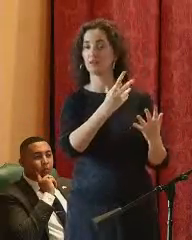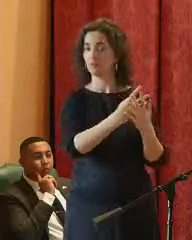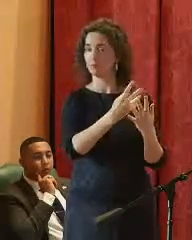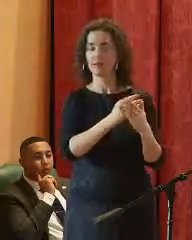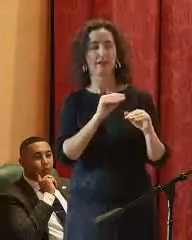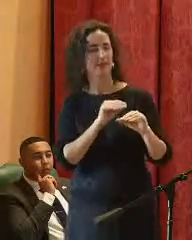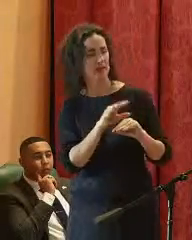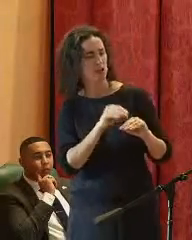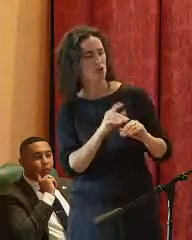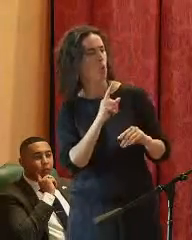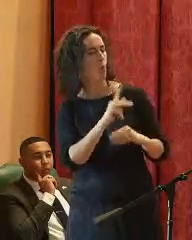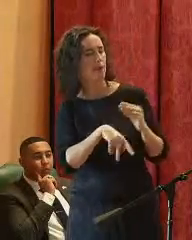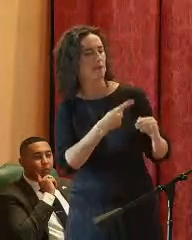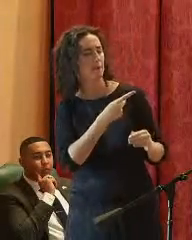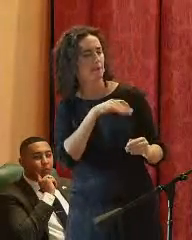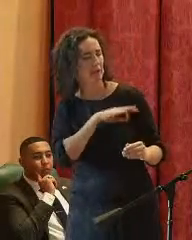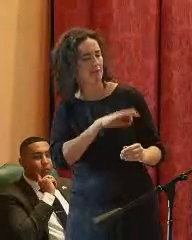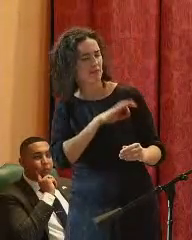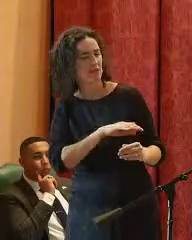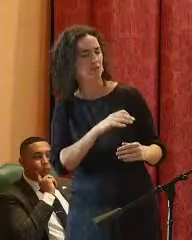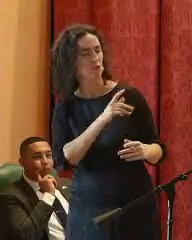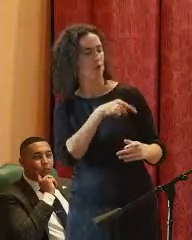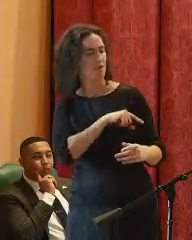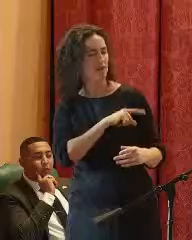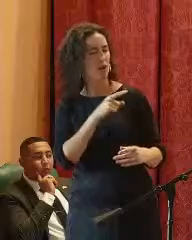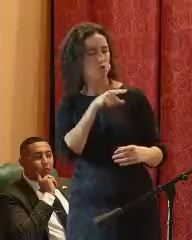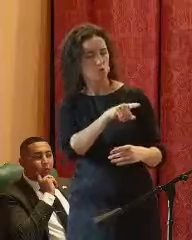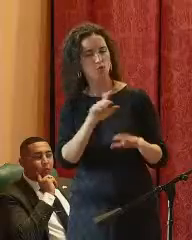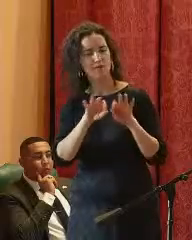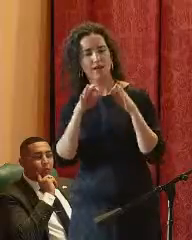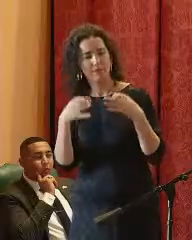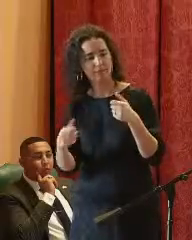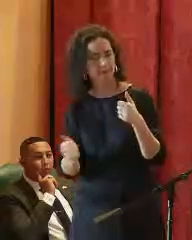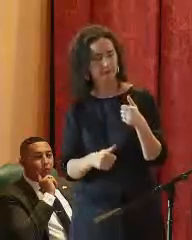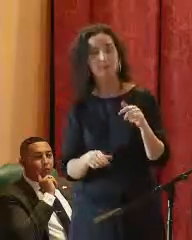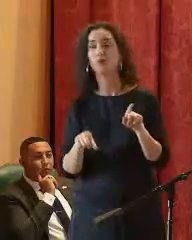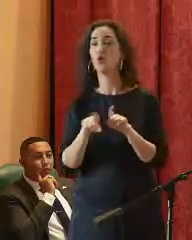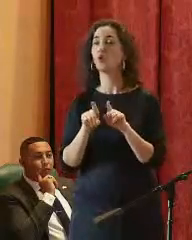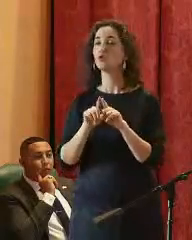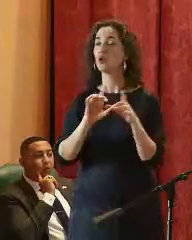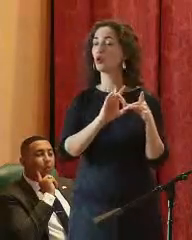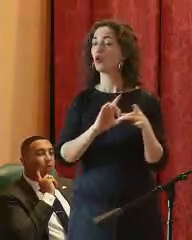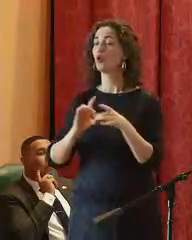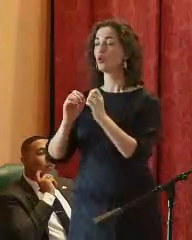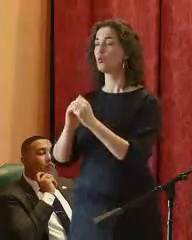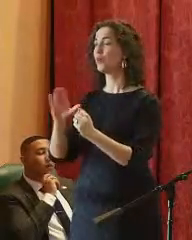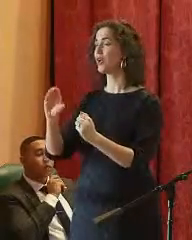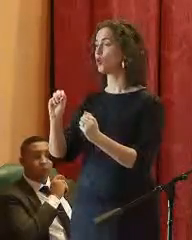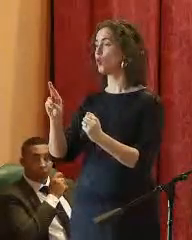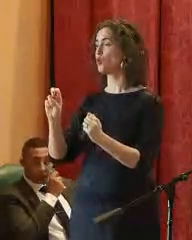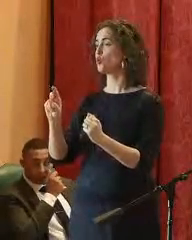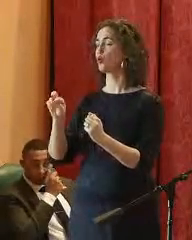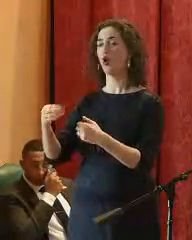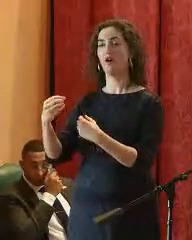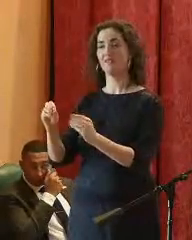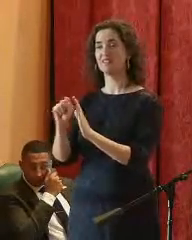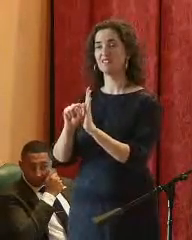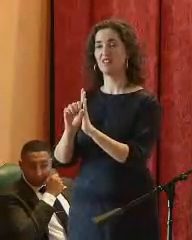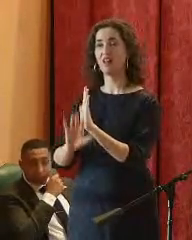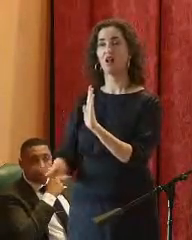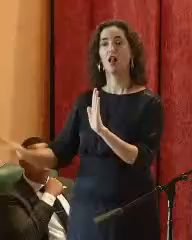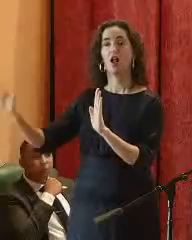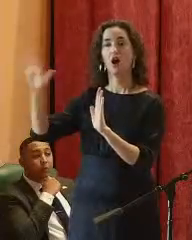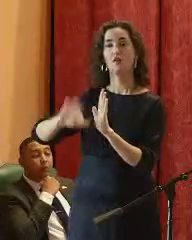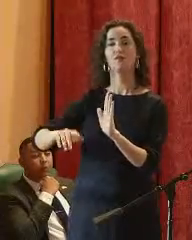benefits available to them and their dependents, and also serving as a liaison with coroner's offices around the state for